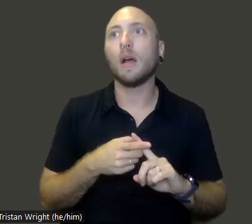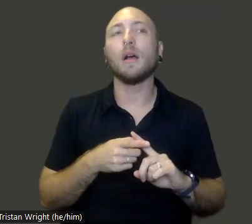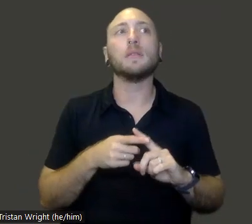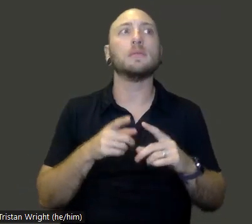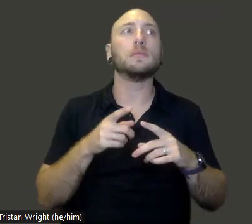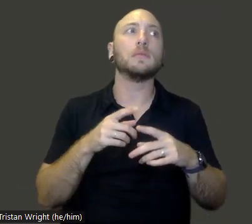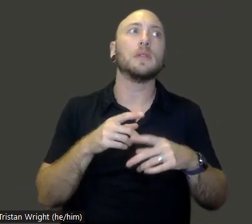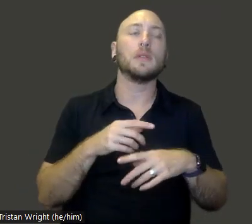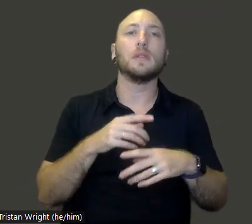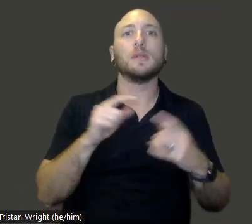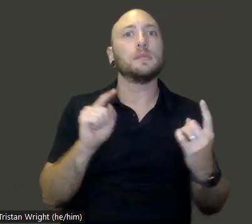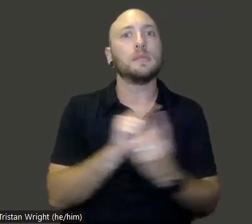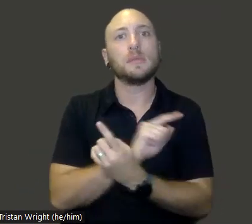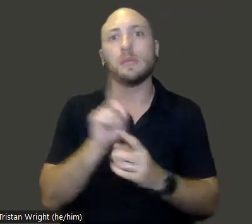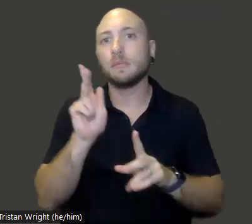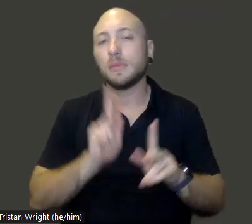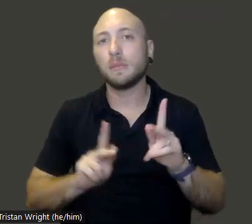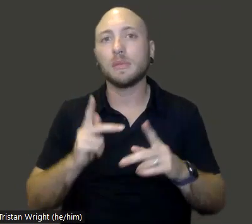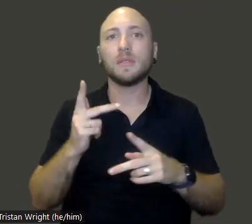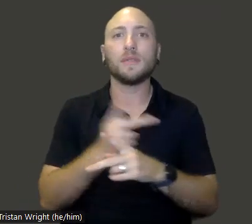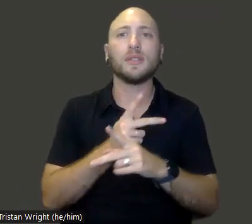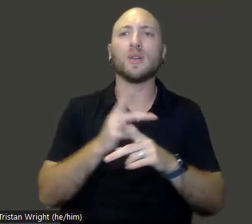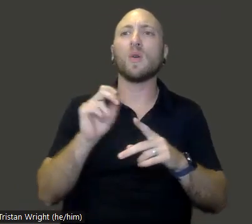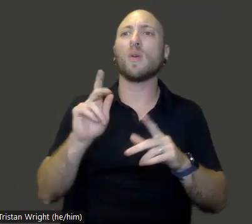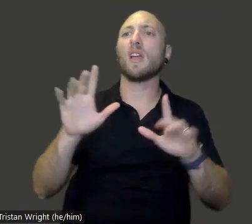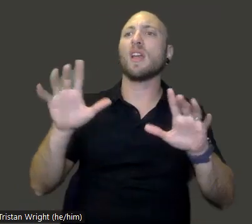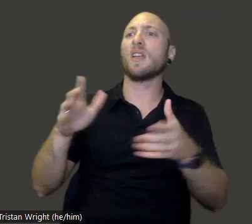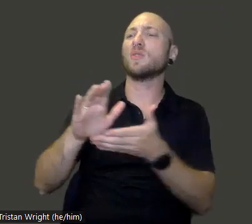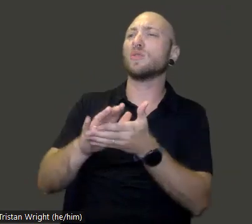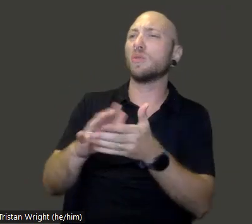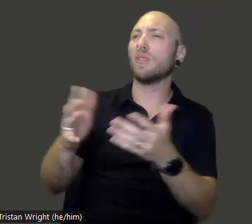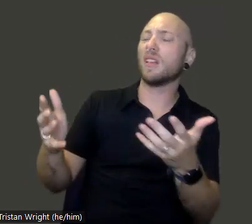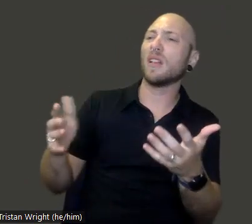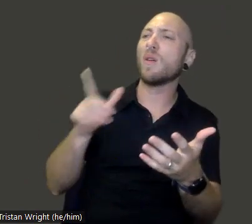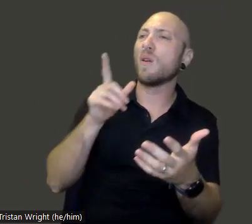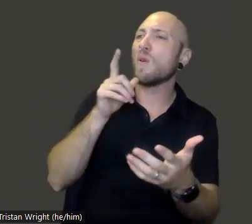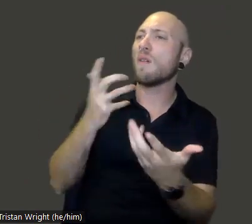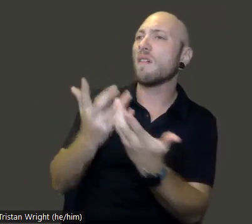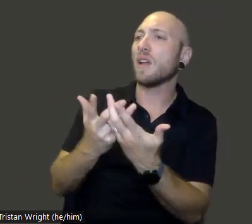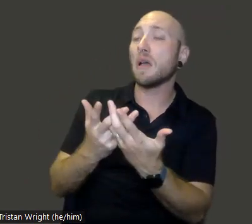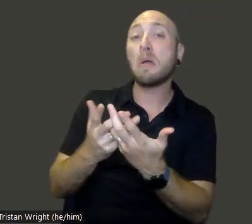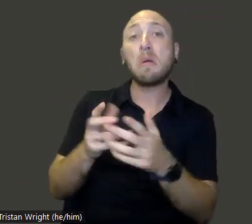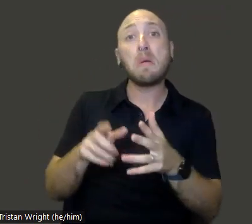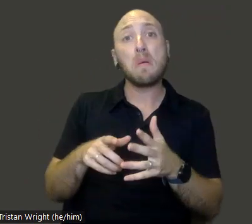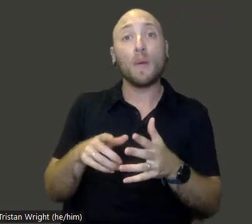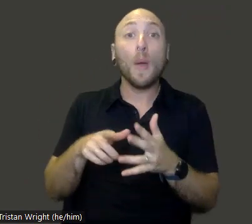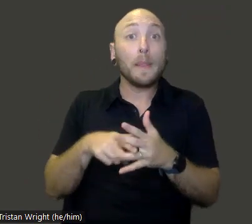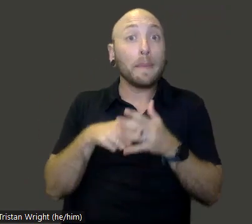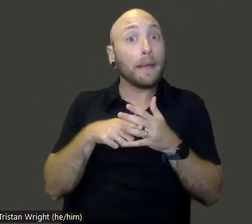out, you know, where do I belong? Who am I going to hang out with? And at first it's, you know, decent, good people. And